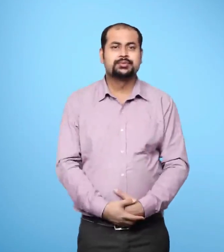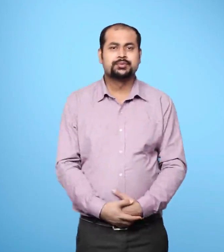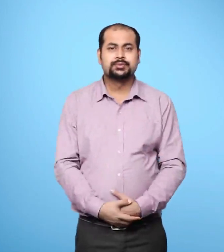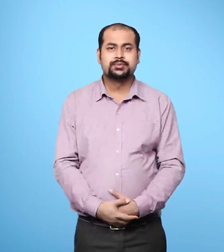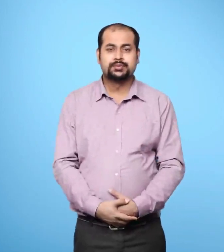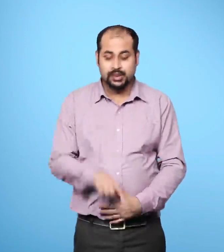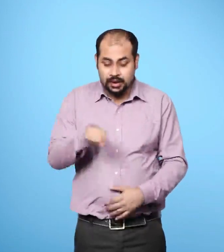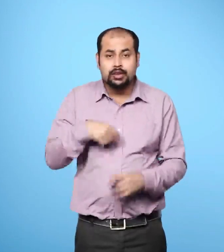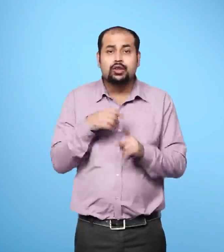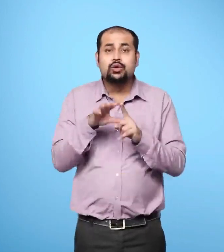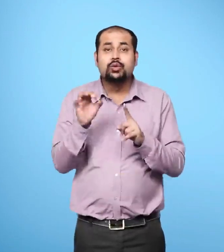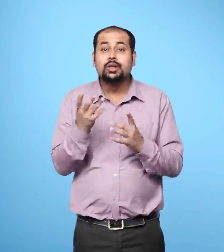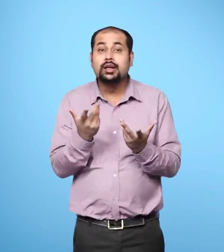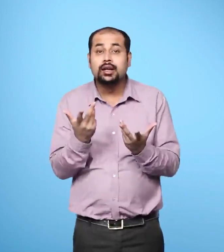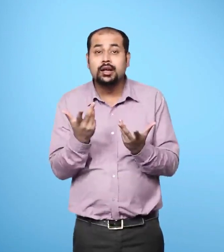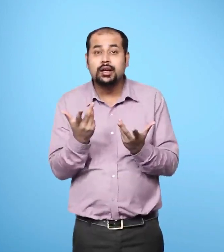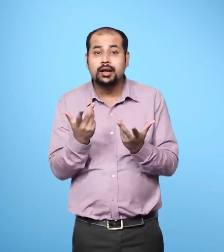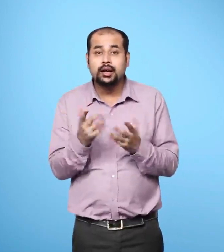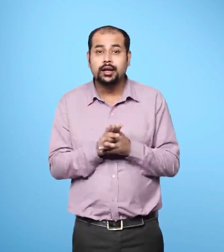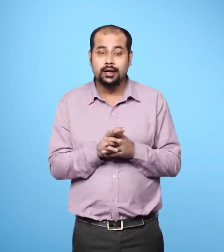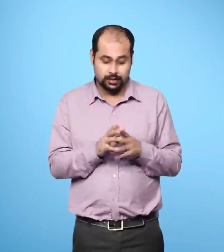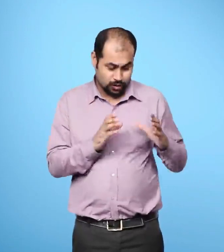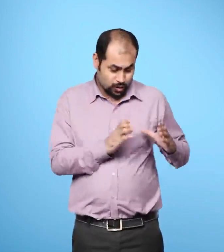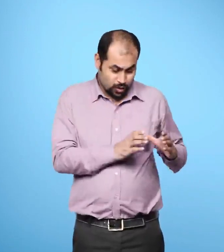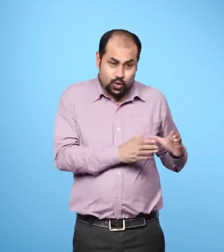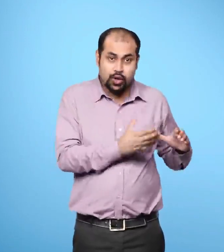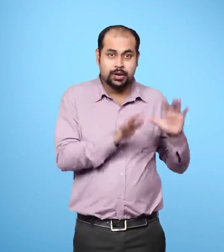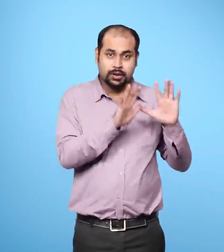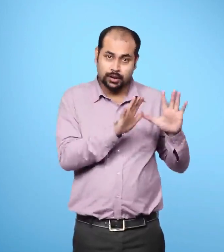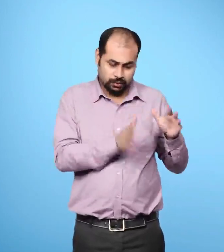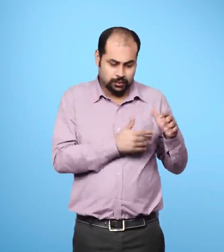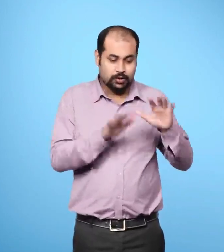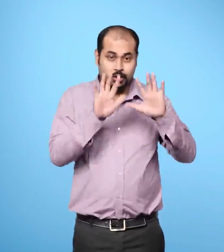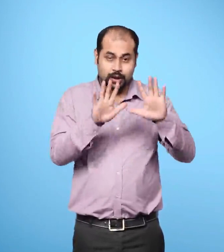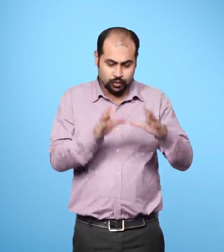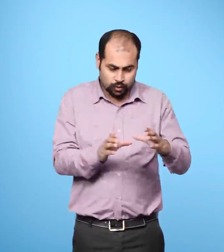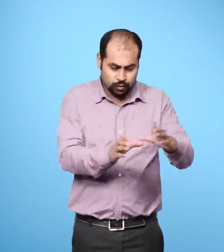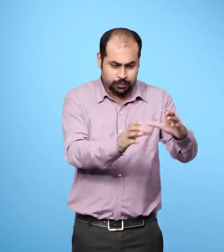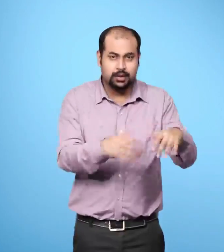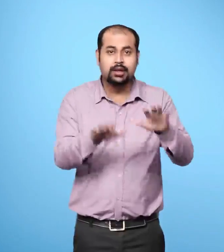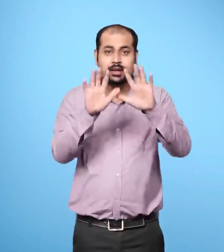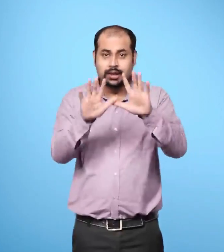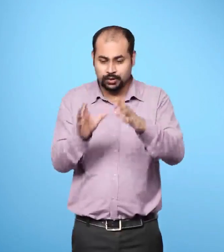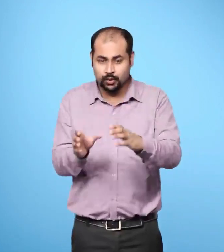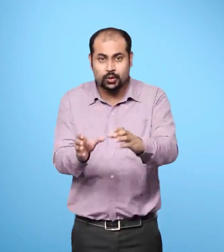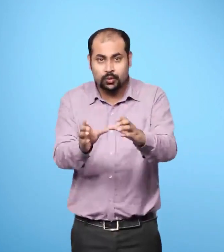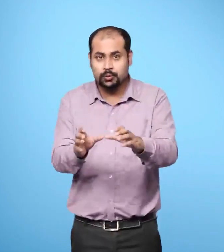He made 7 groups of 10 coins each and has 8 loose coins.